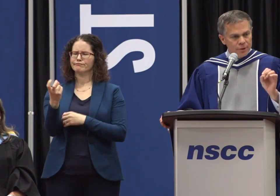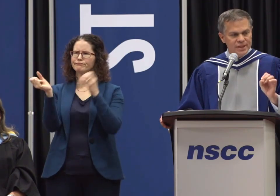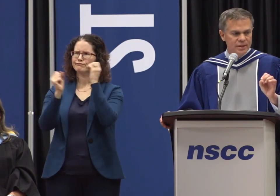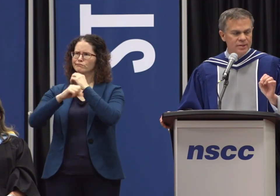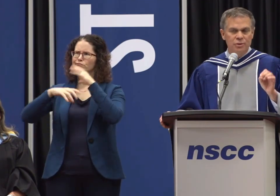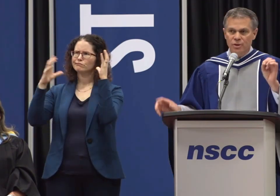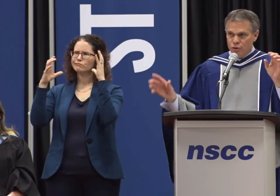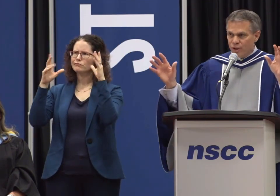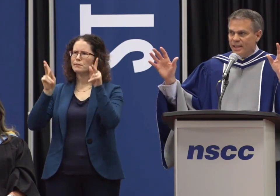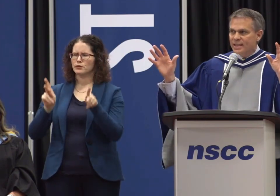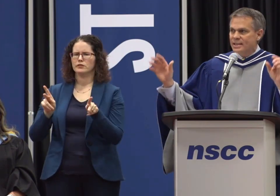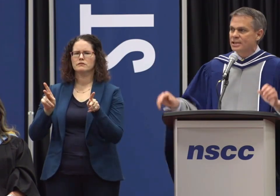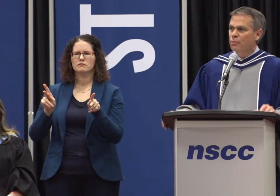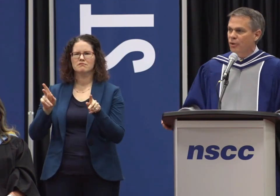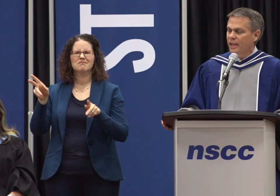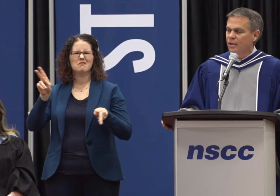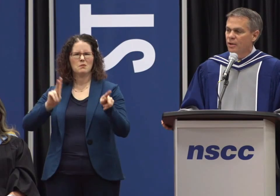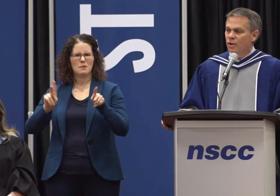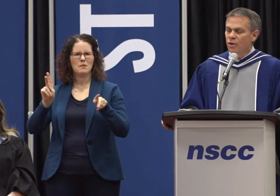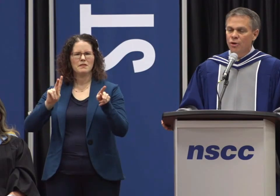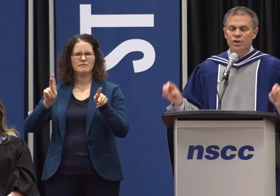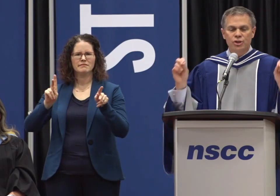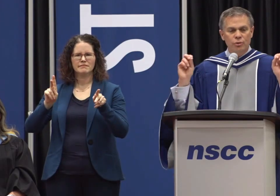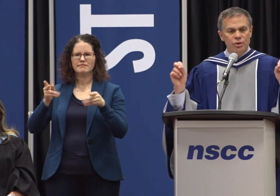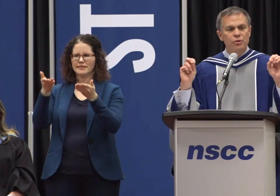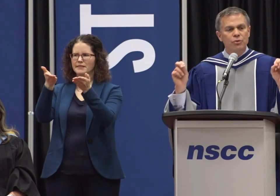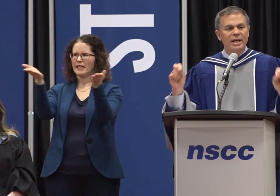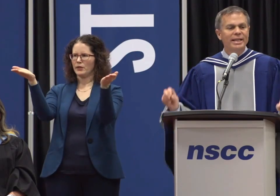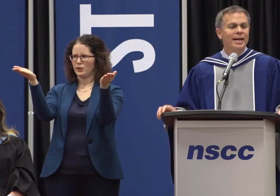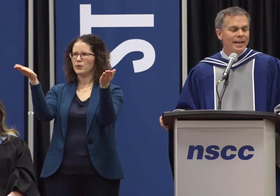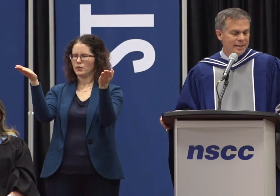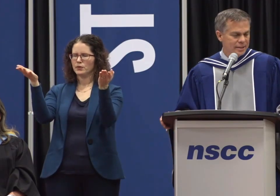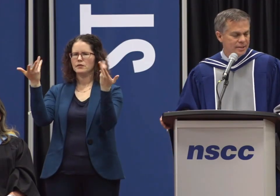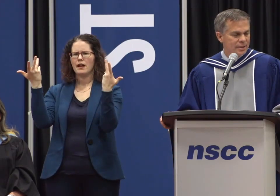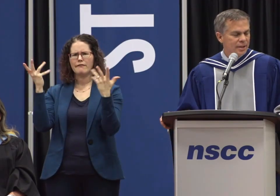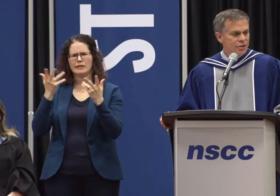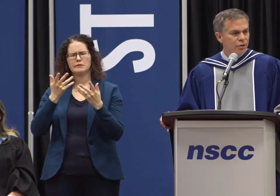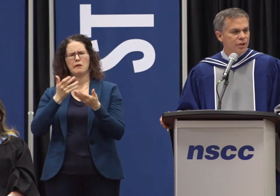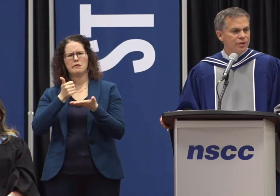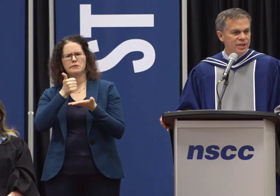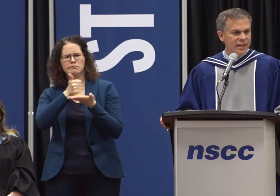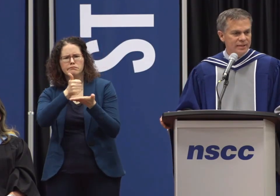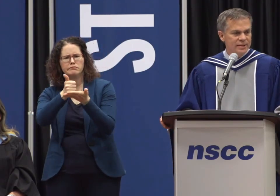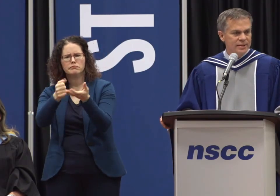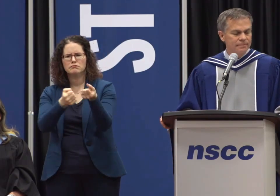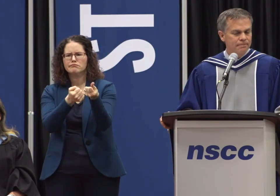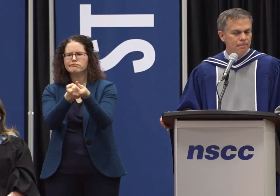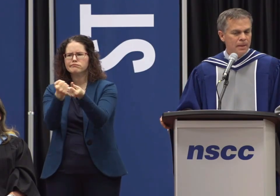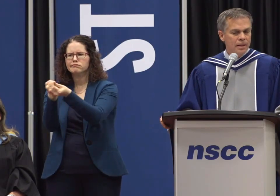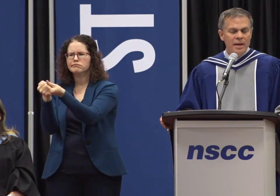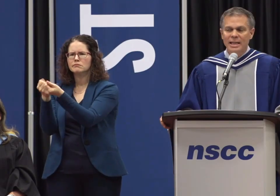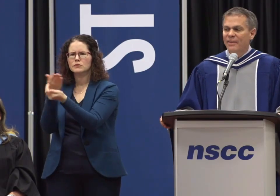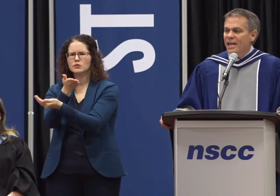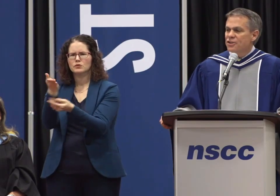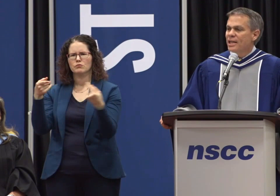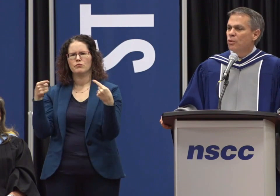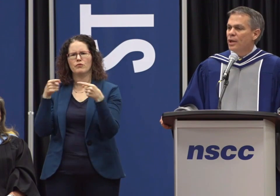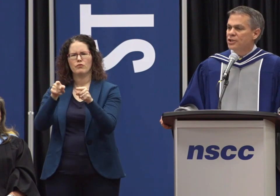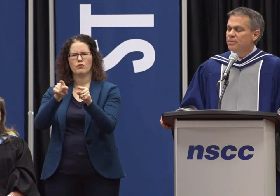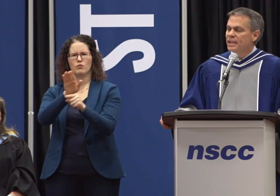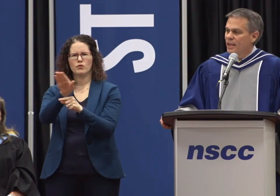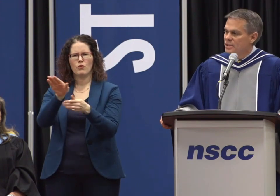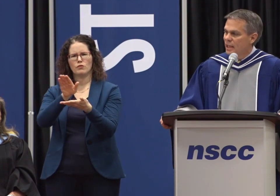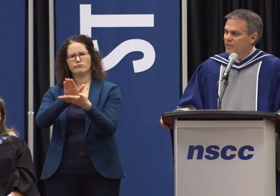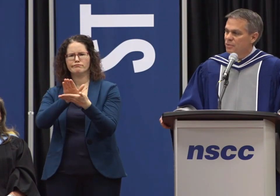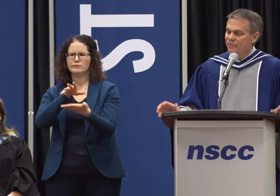or persons who are joining us this morning who has shown you great kindness during your studies? And I've asked you that